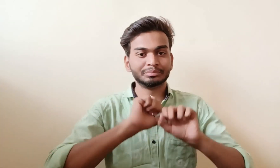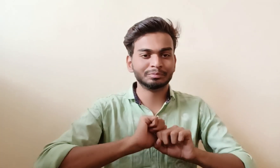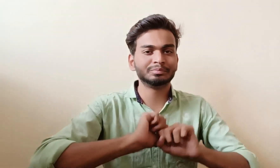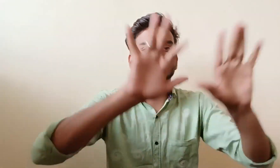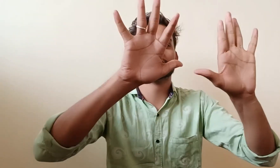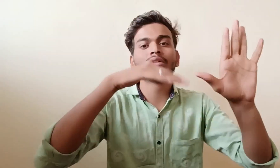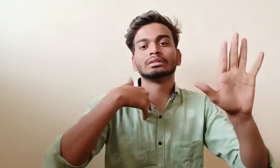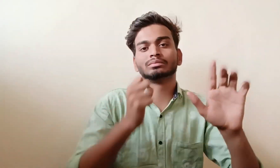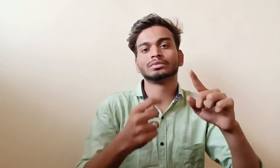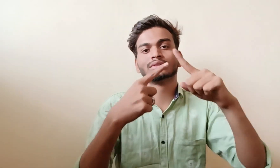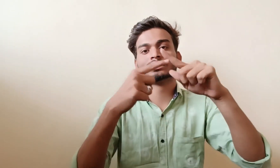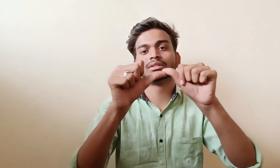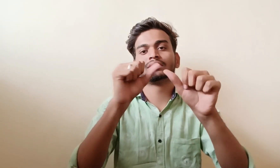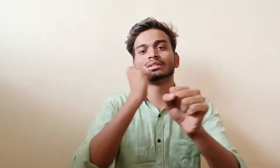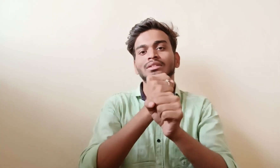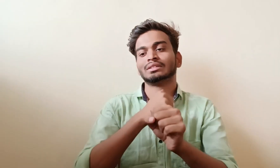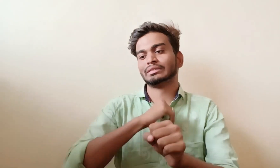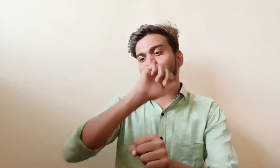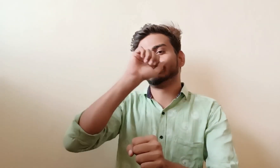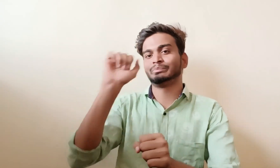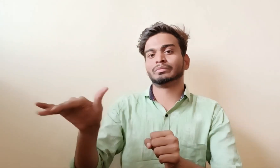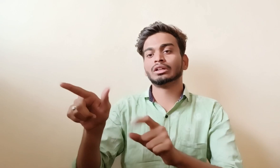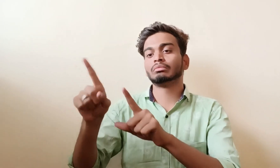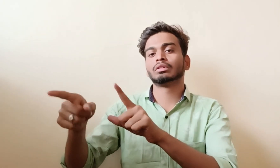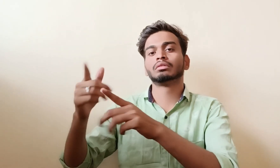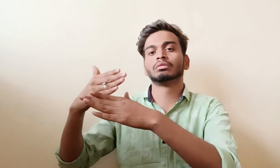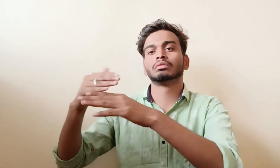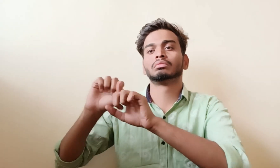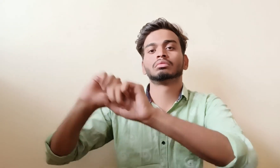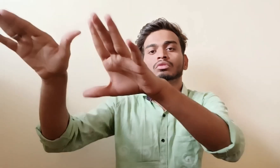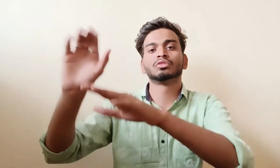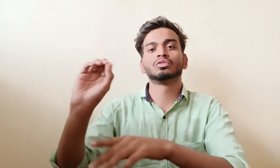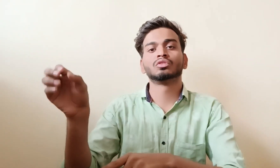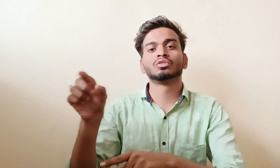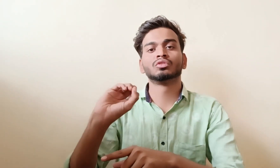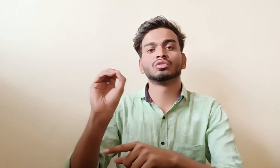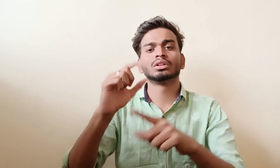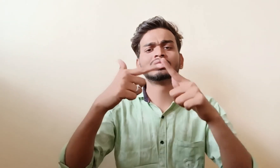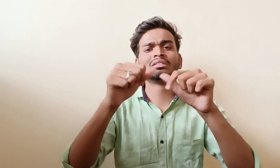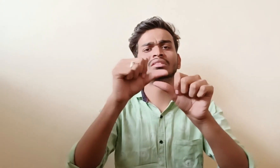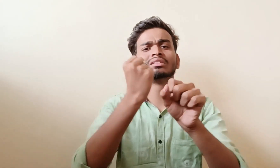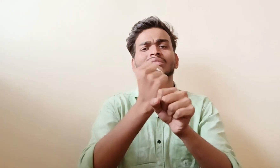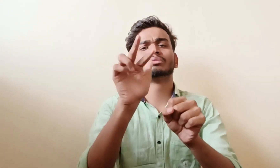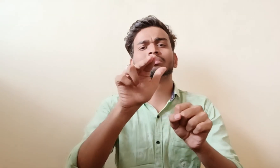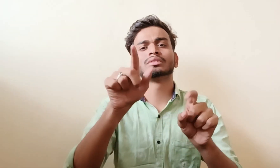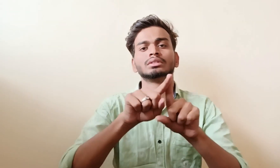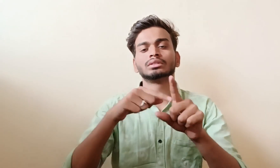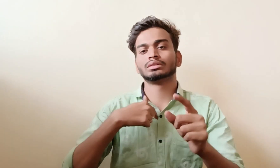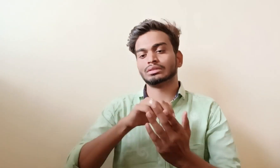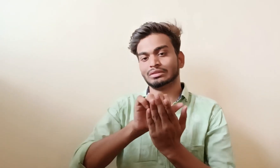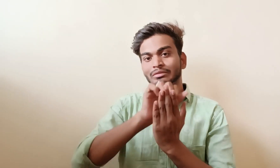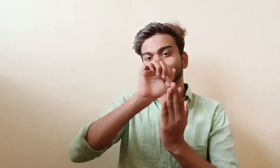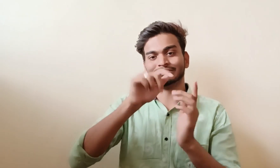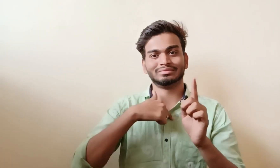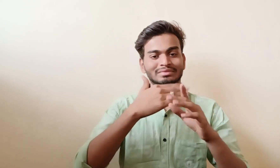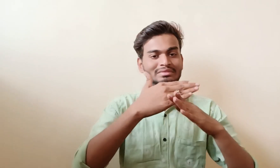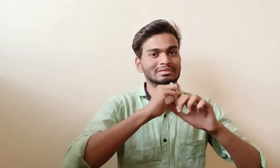your post with tag your friend, haven't share his friend